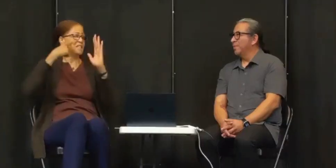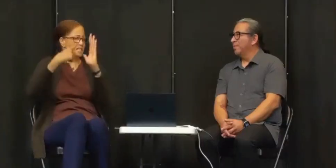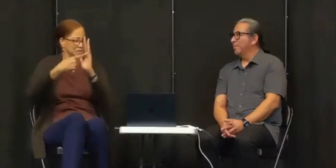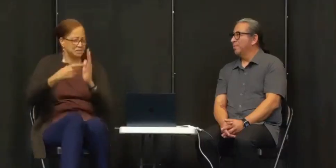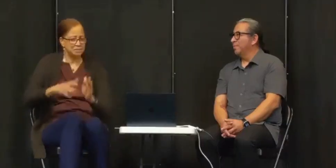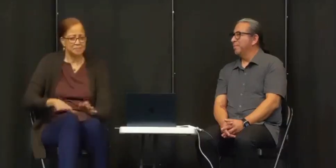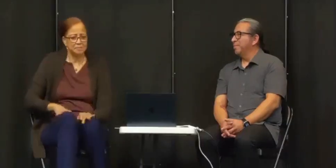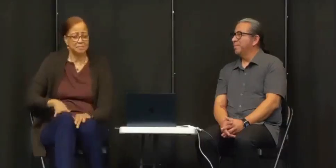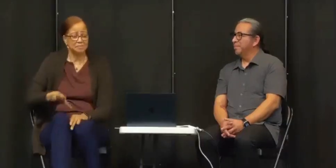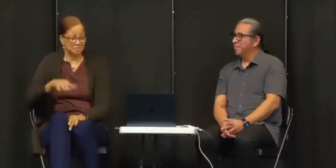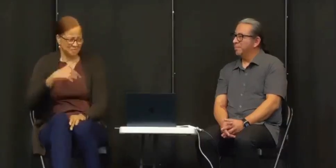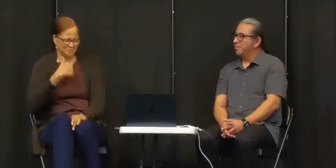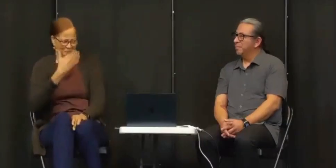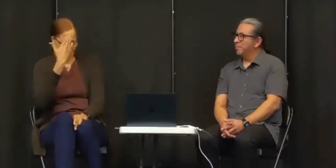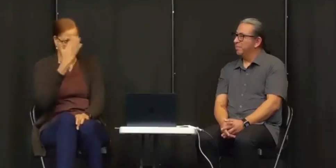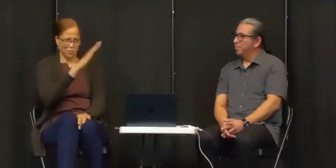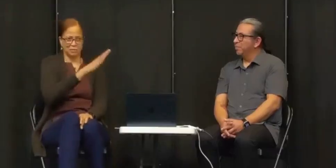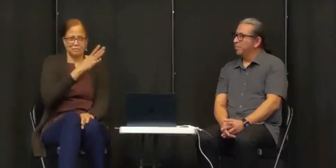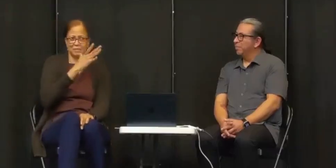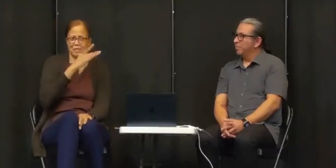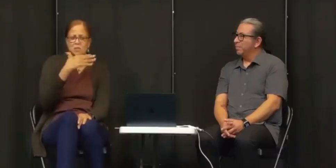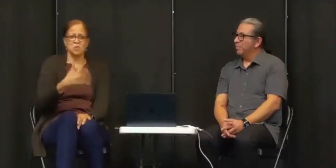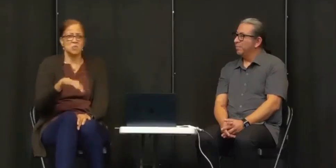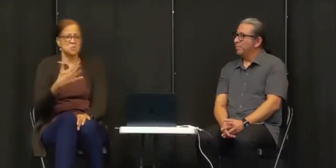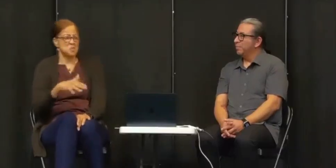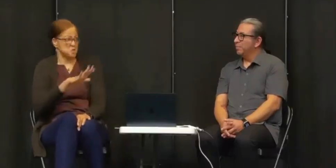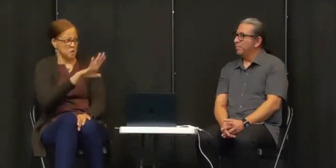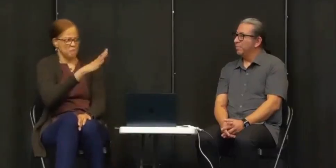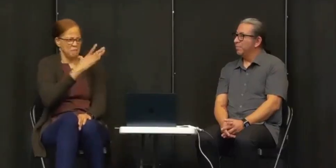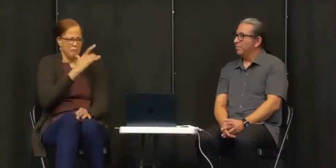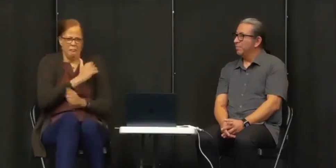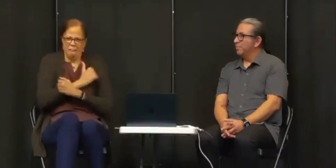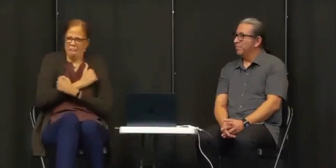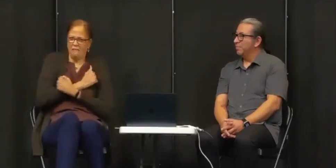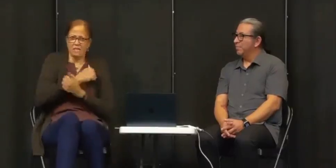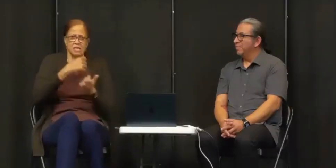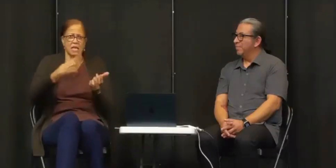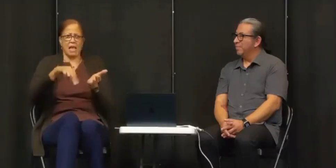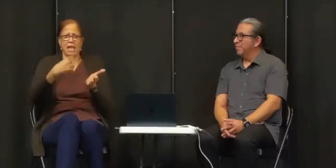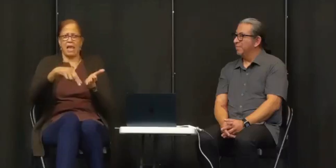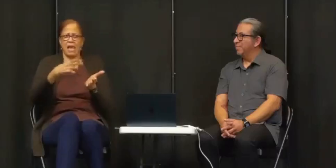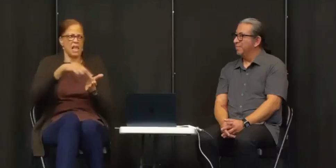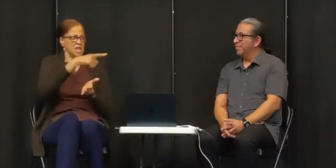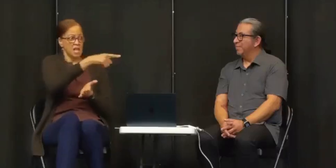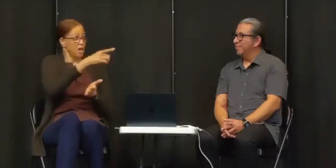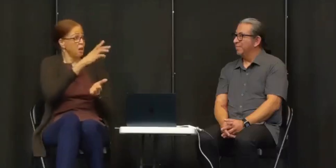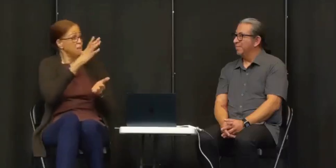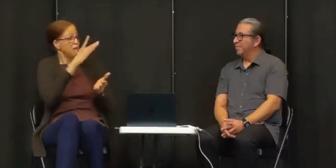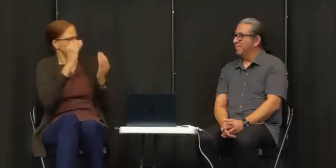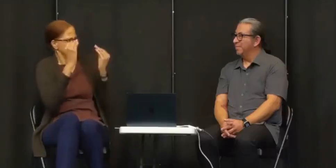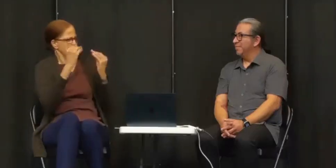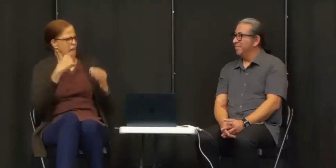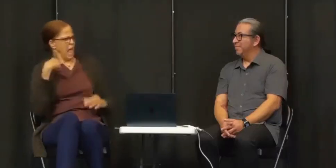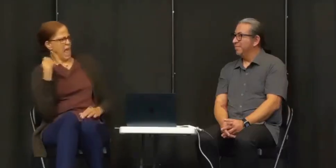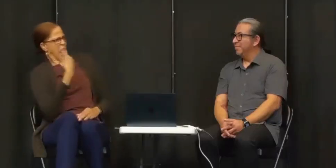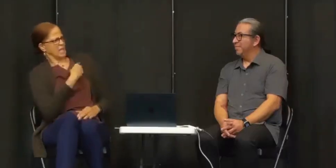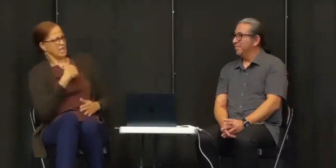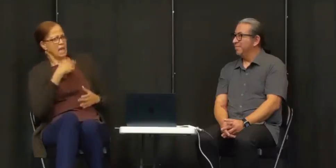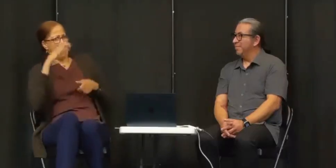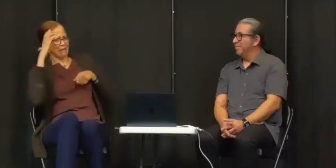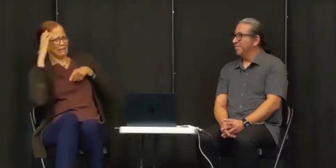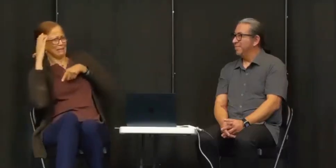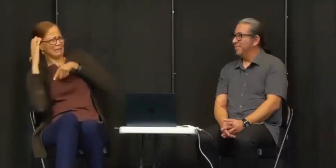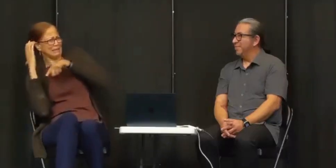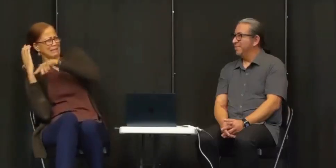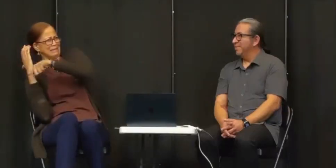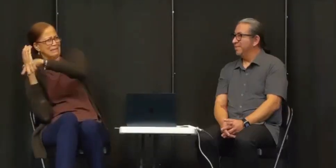like that. When you're working with an interpreter, it's important to talk about things that are more important. So like, for example, my mother, she